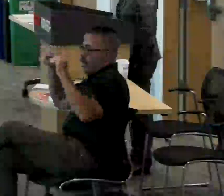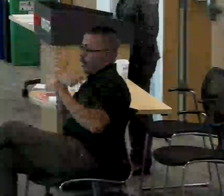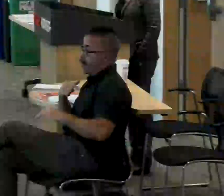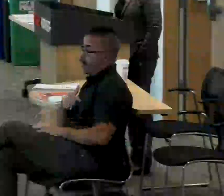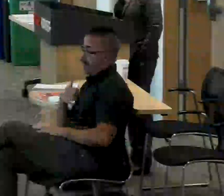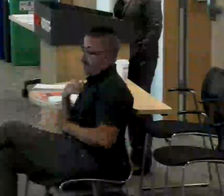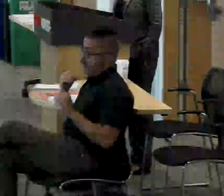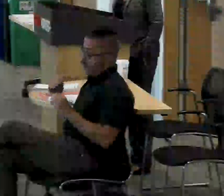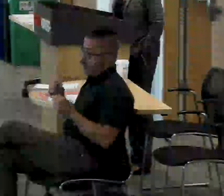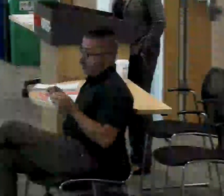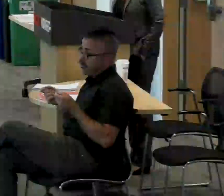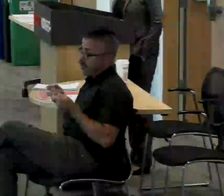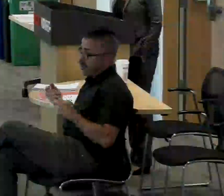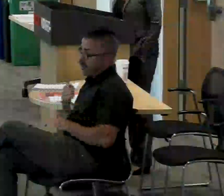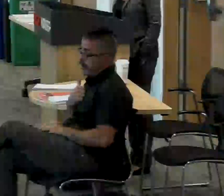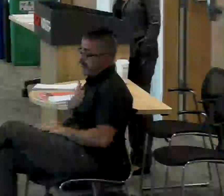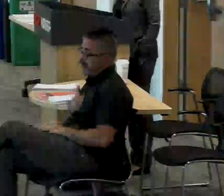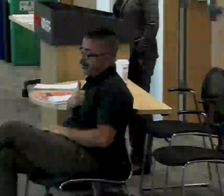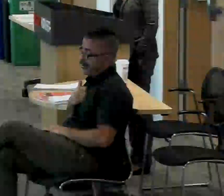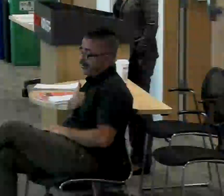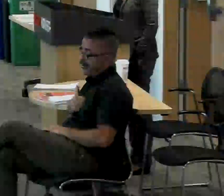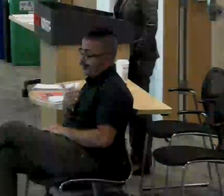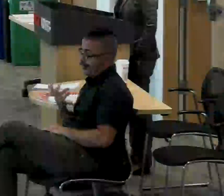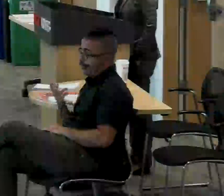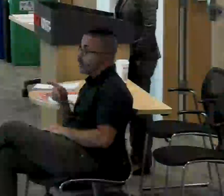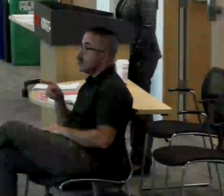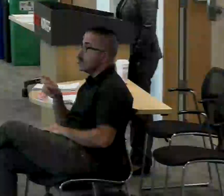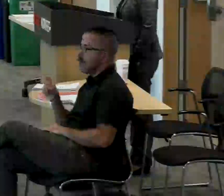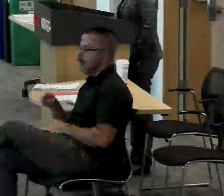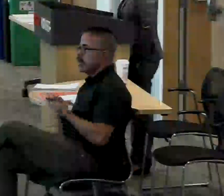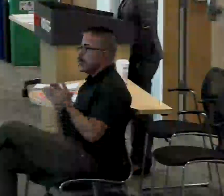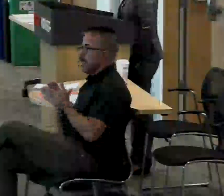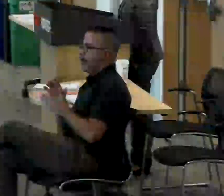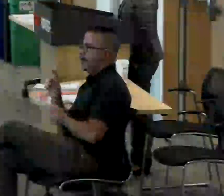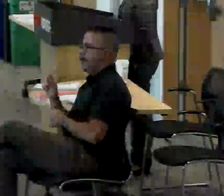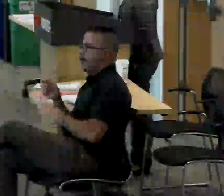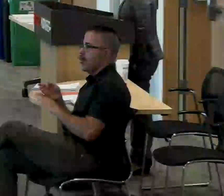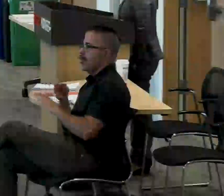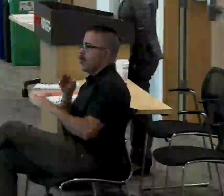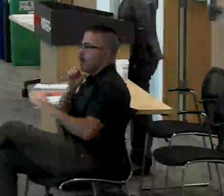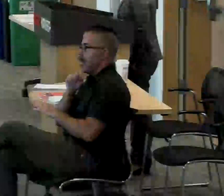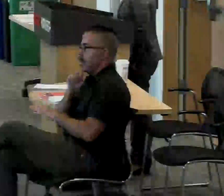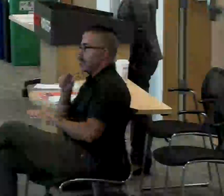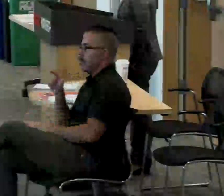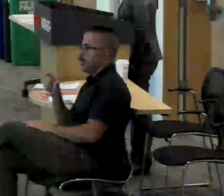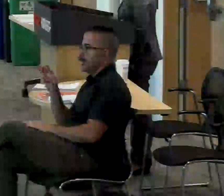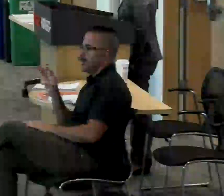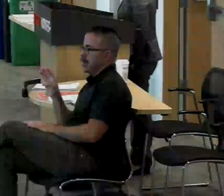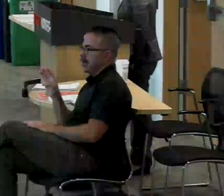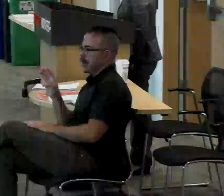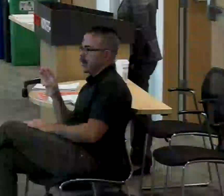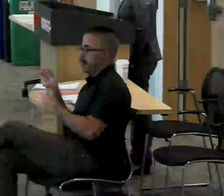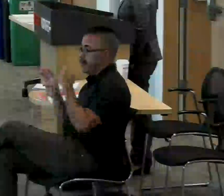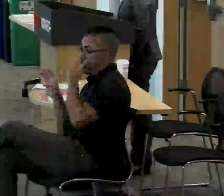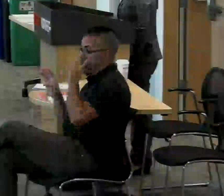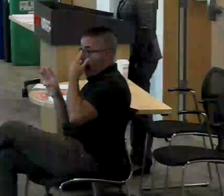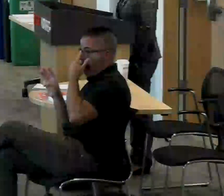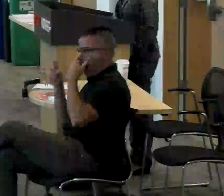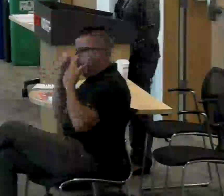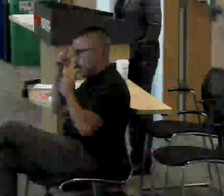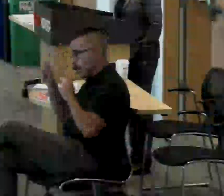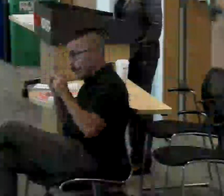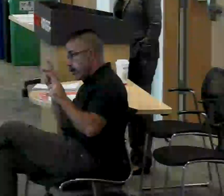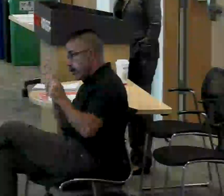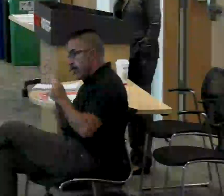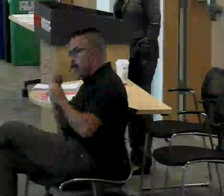this, unfortunately. You must have become disabled before the age of 26. And for people who have